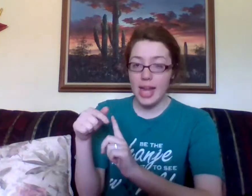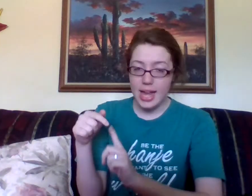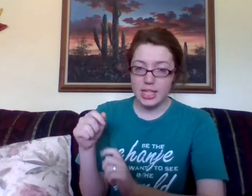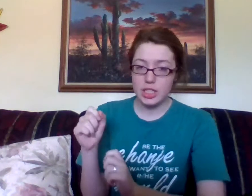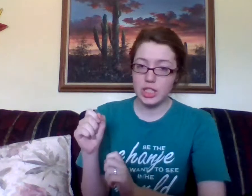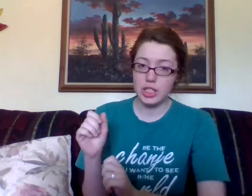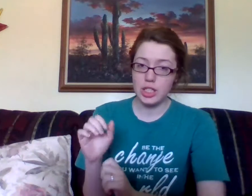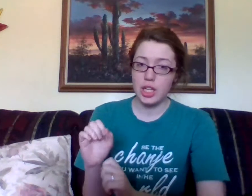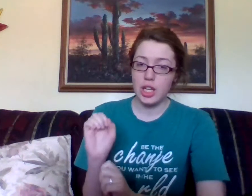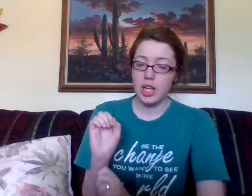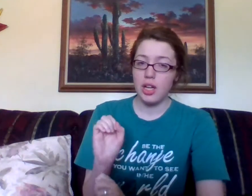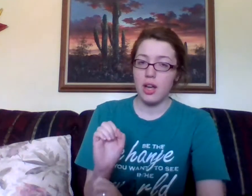Unless